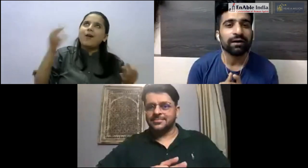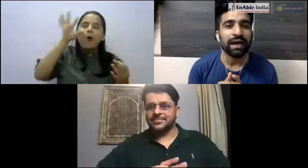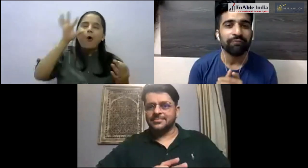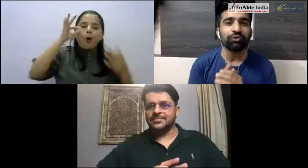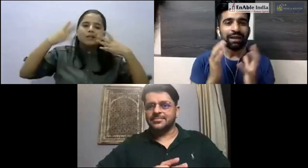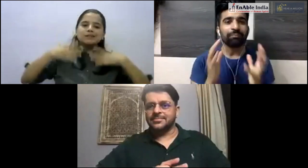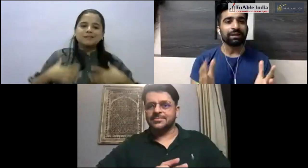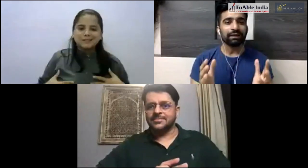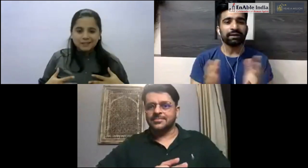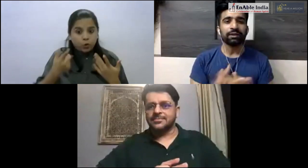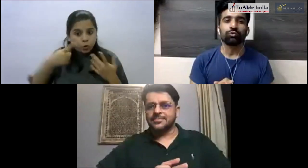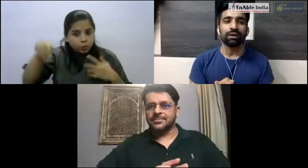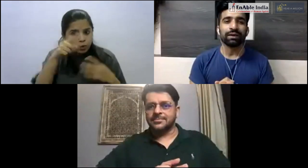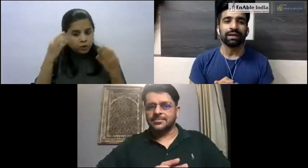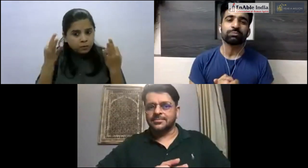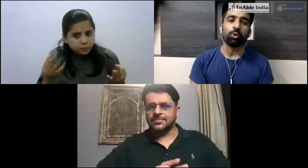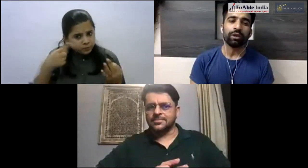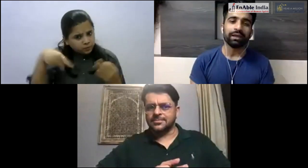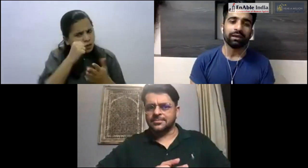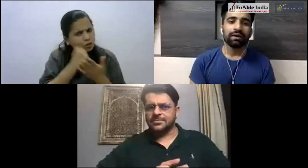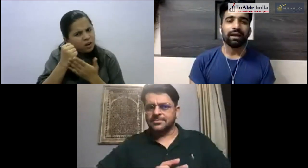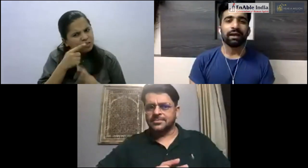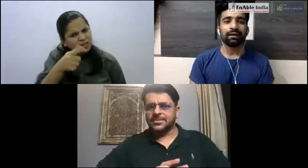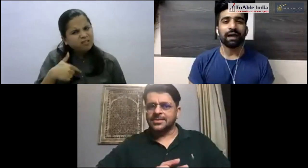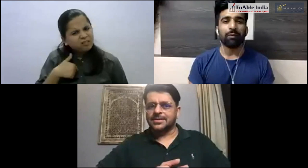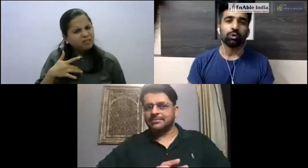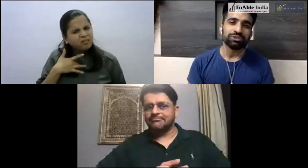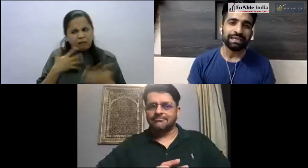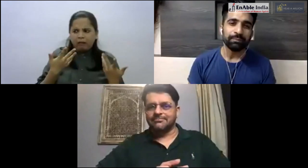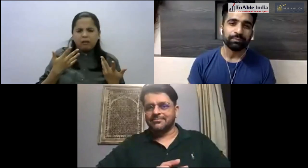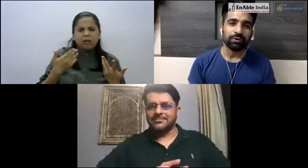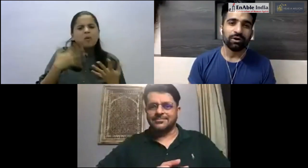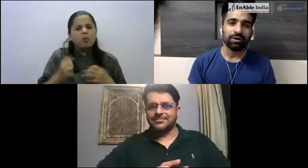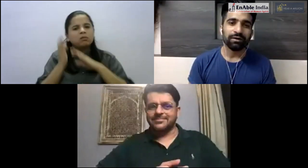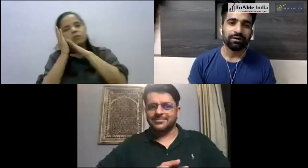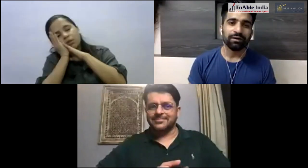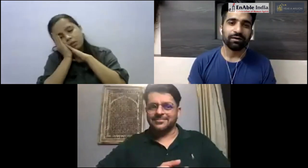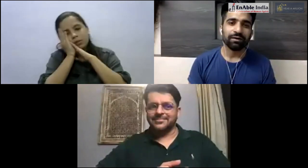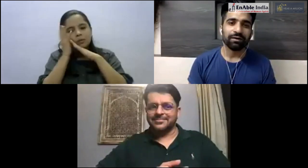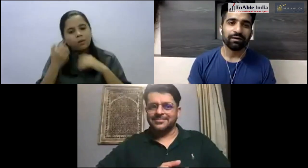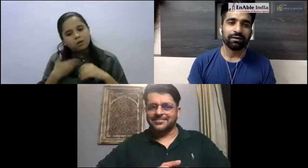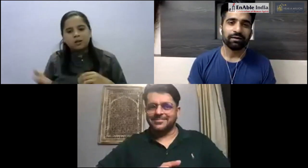And have you tried meditating and you felt like it's boring and I want to sleep,